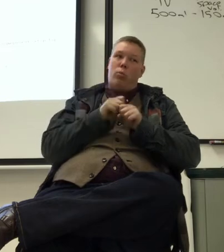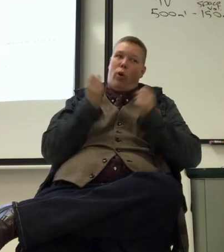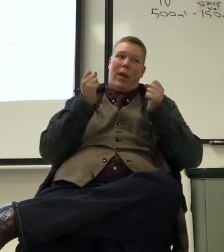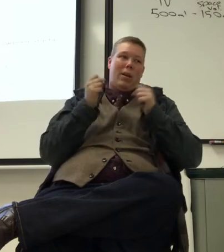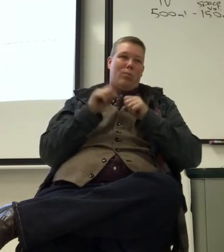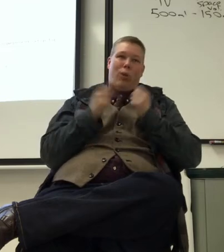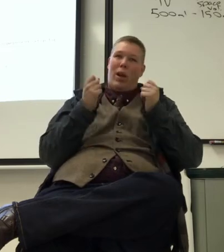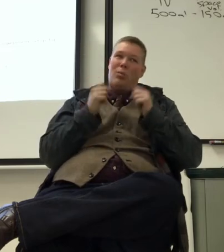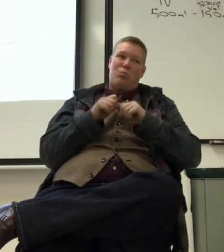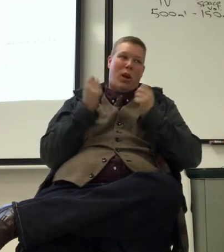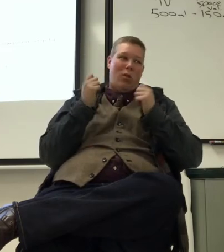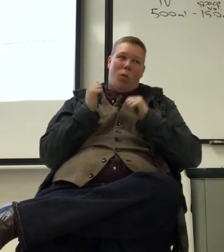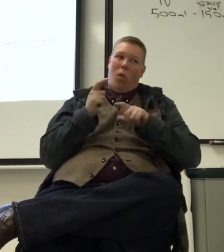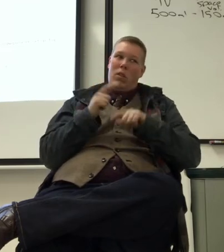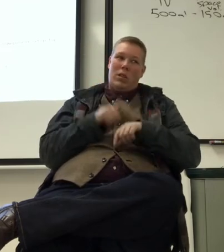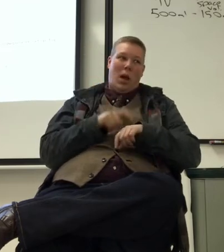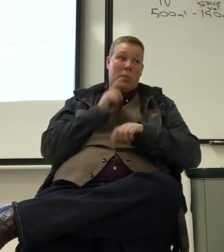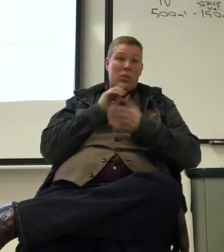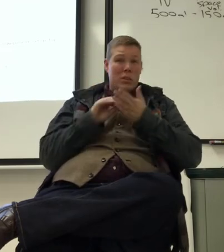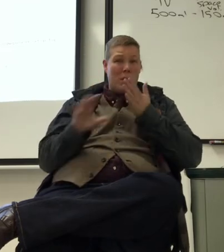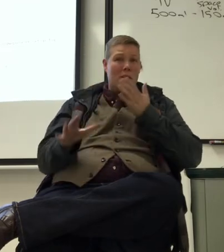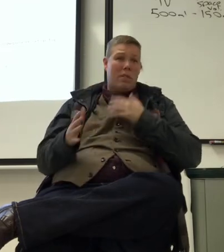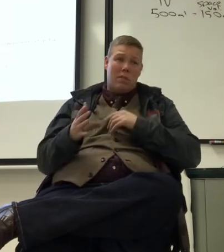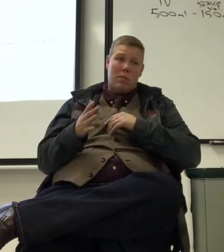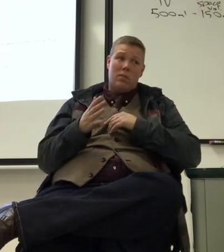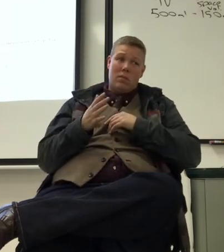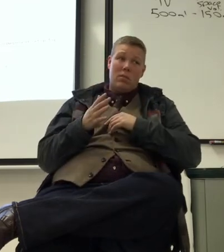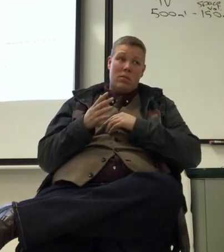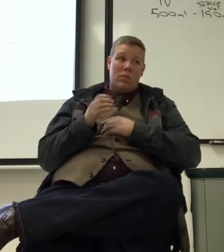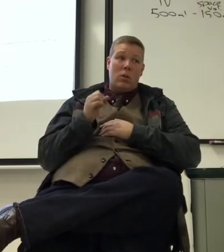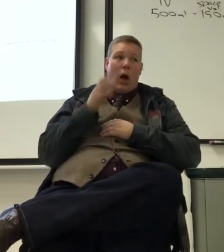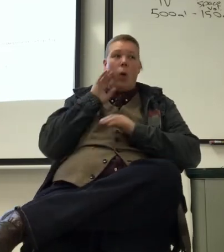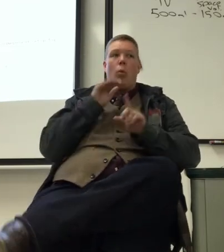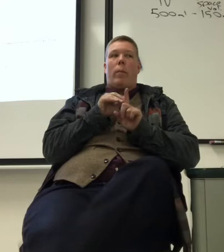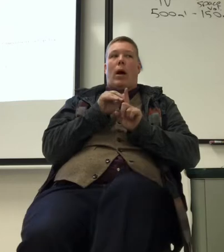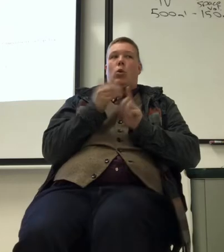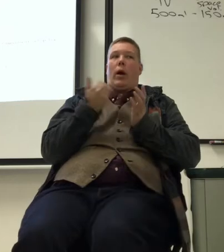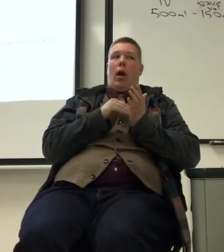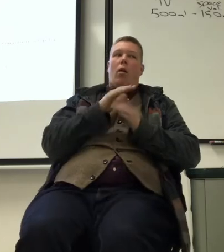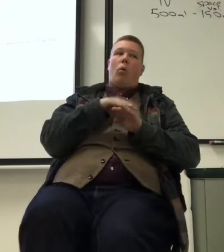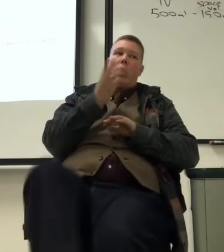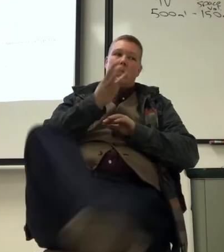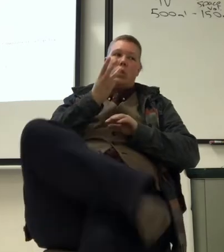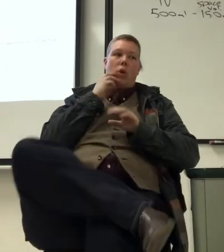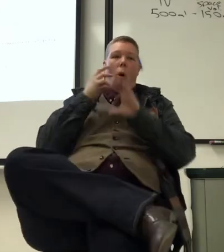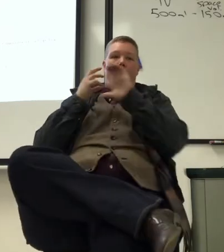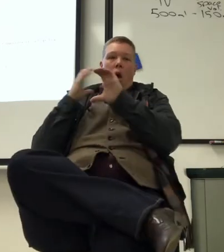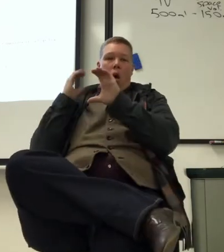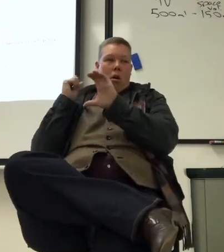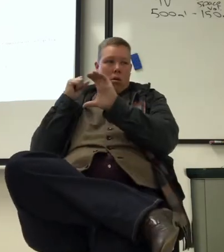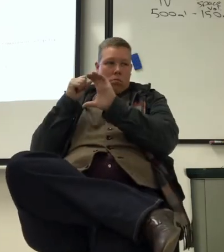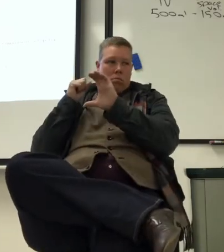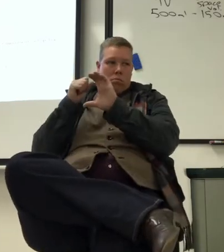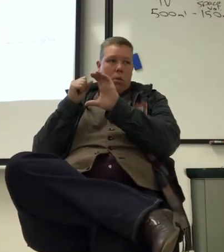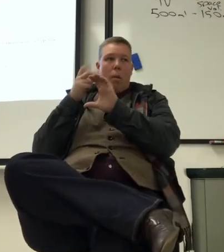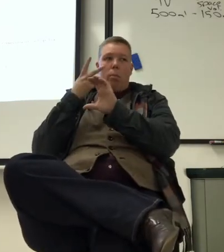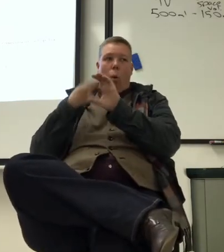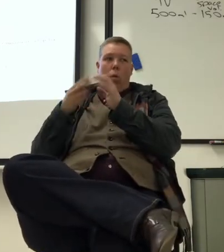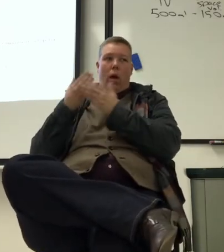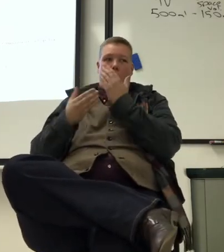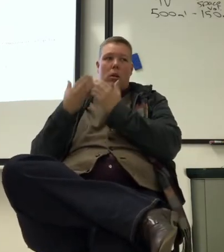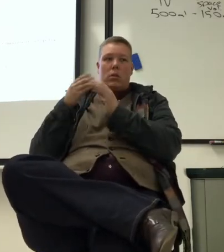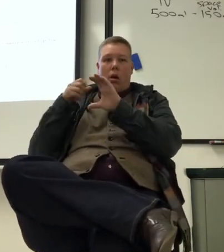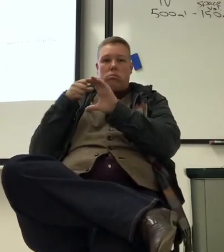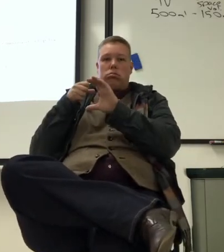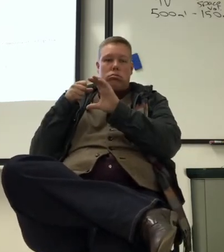keep breaking them. So I'll remind you again on Wednesday. Put both hands on the syringe and you won't like tear any of the